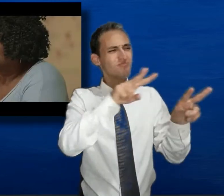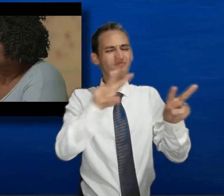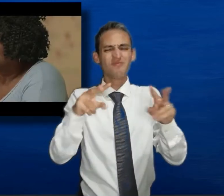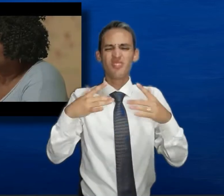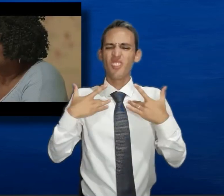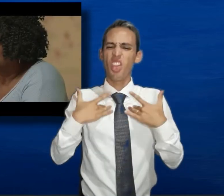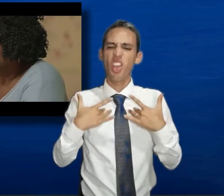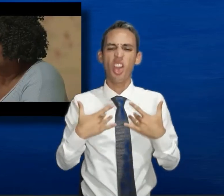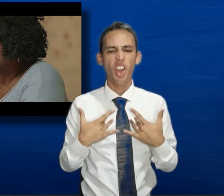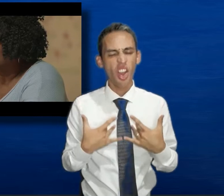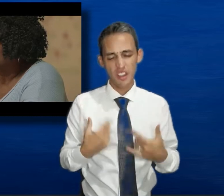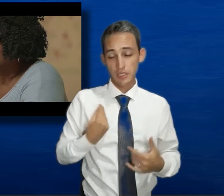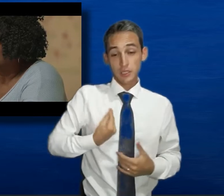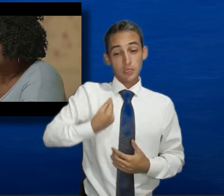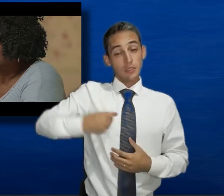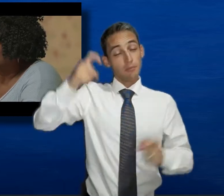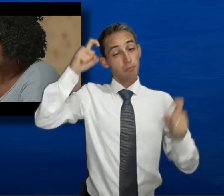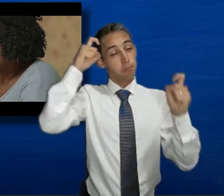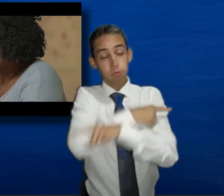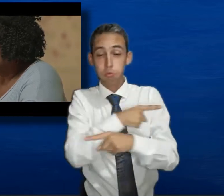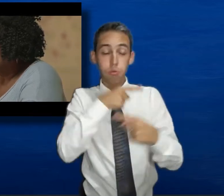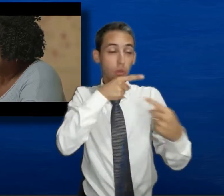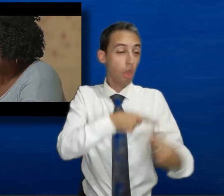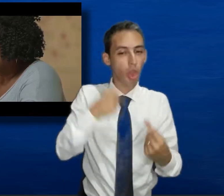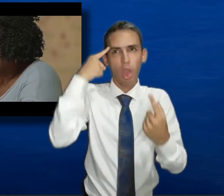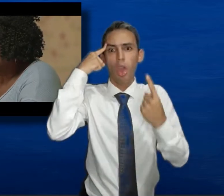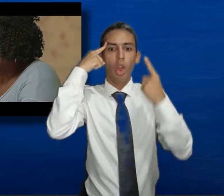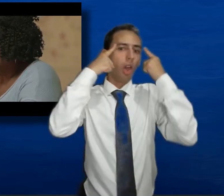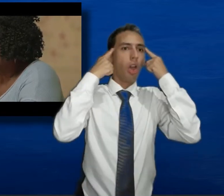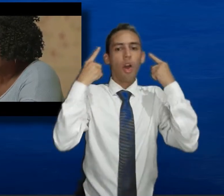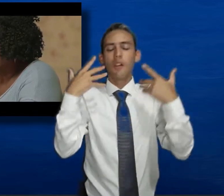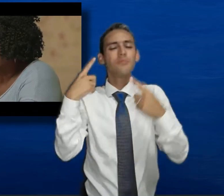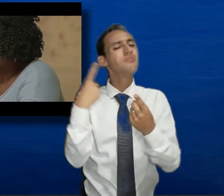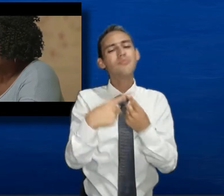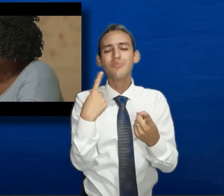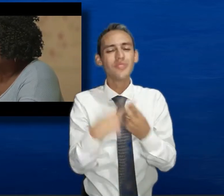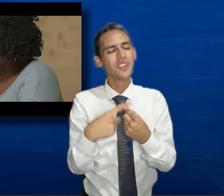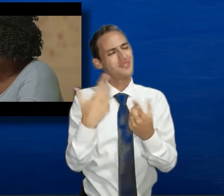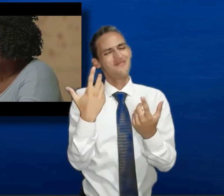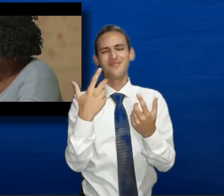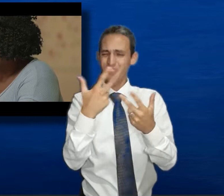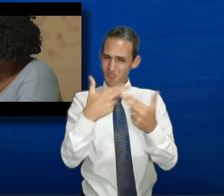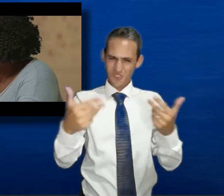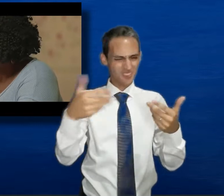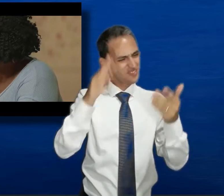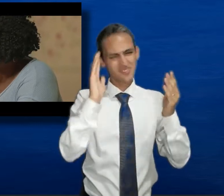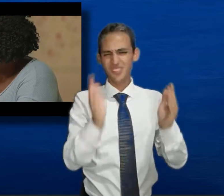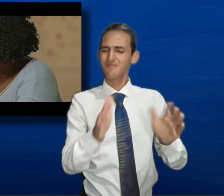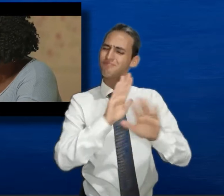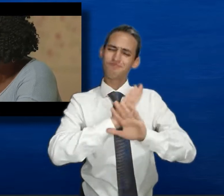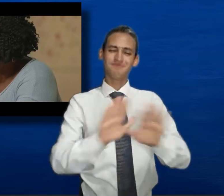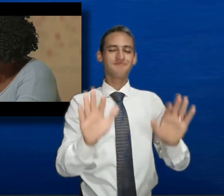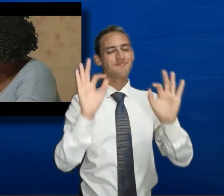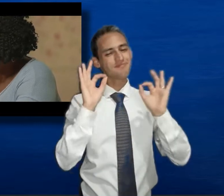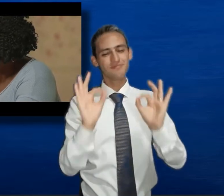Why should we mourn or think our lot is hard? 'Tis